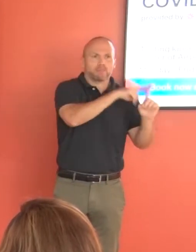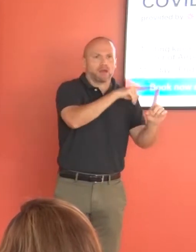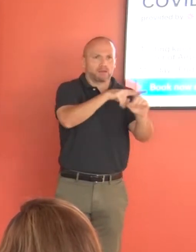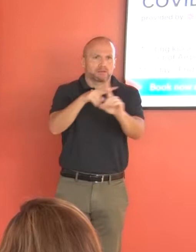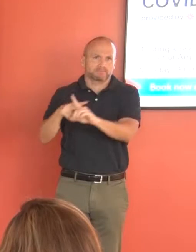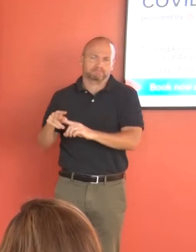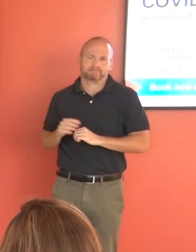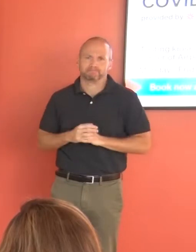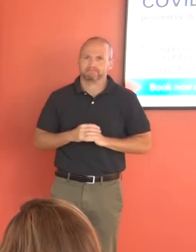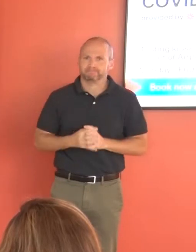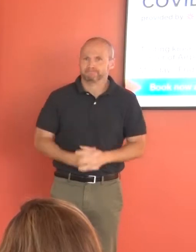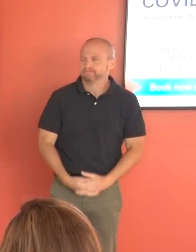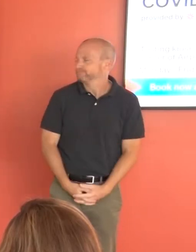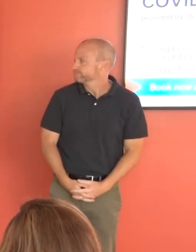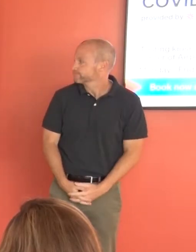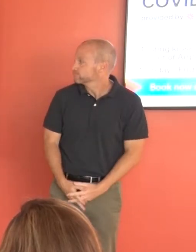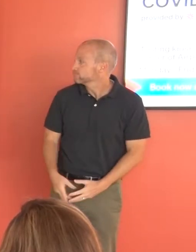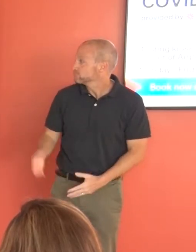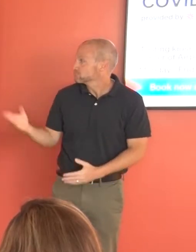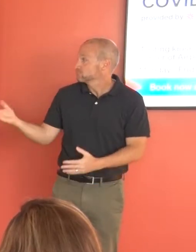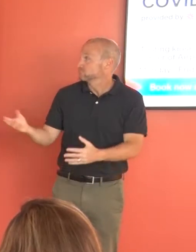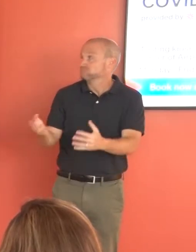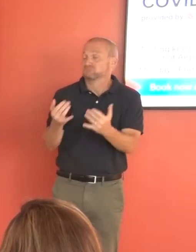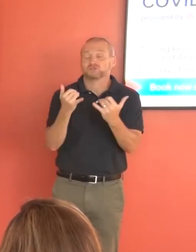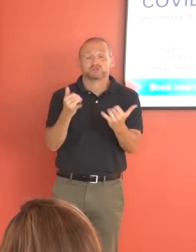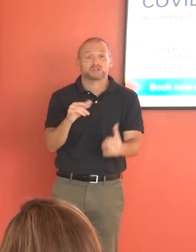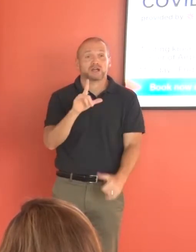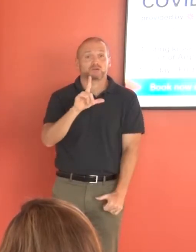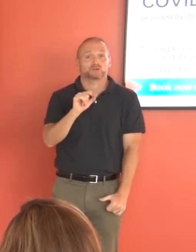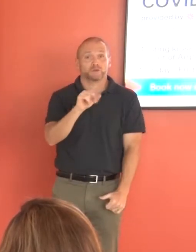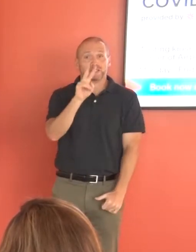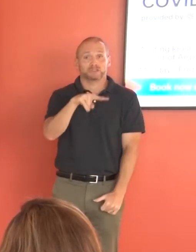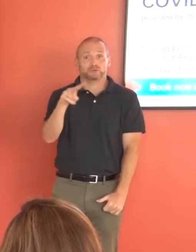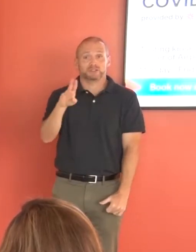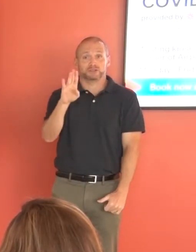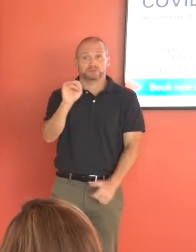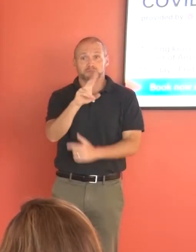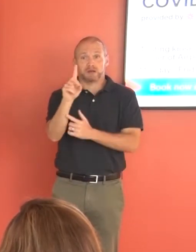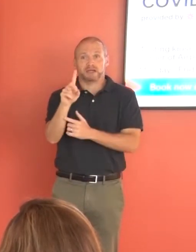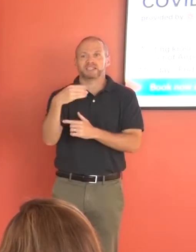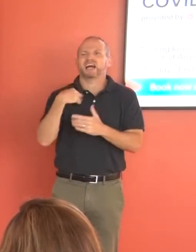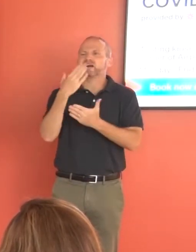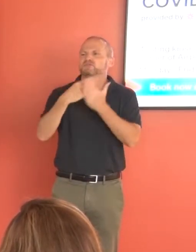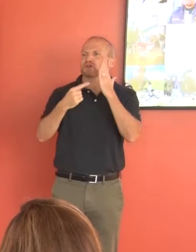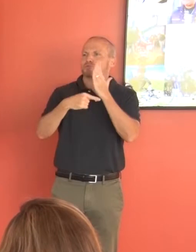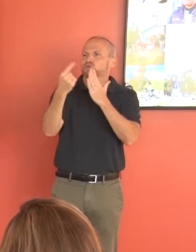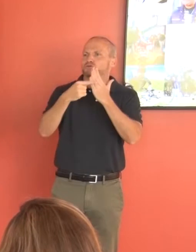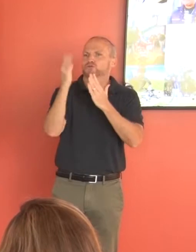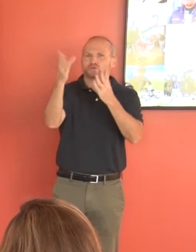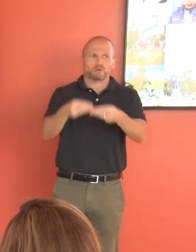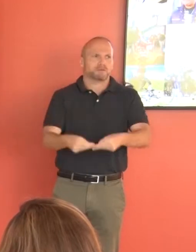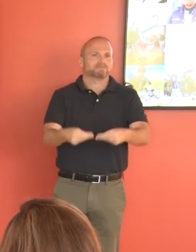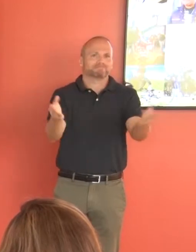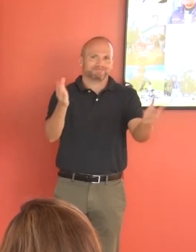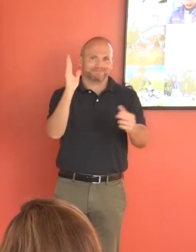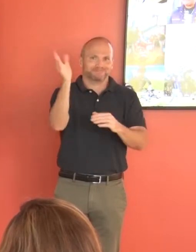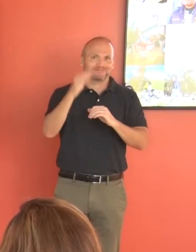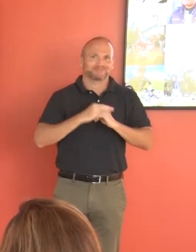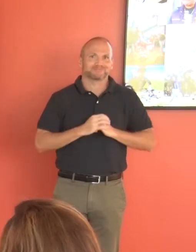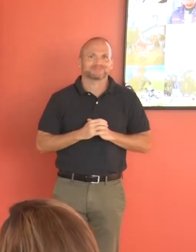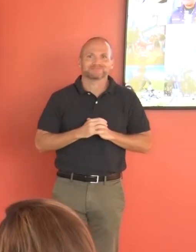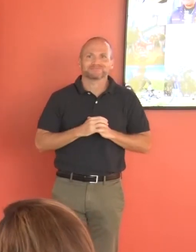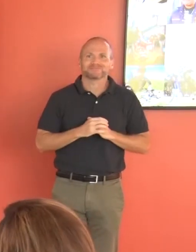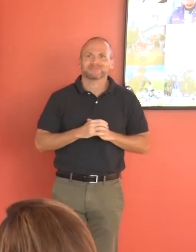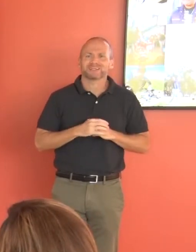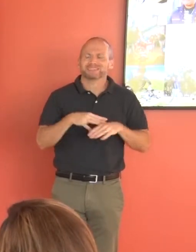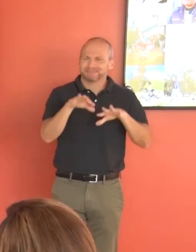So now we get into the 2022 bond. And we've got some brochures that we're going to pass out to you that